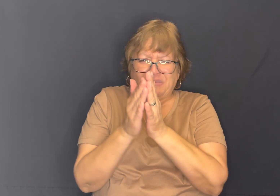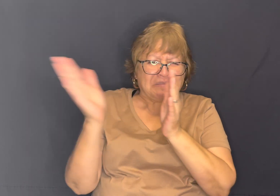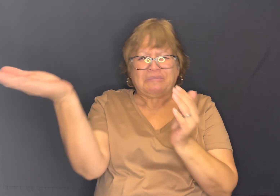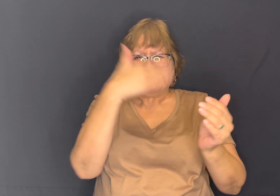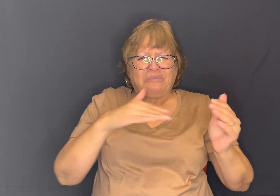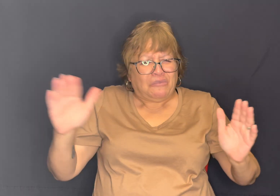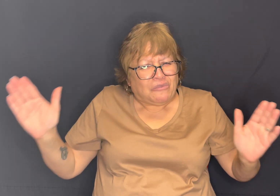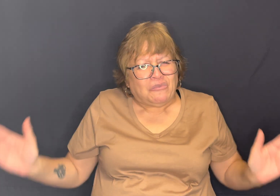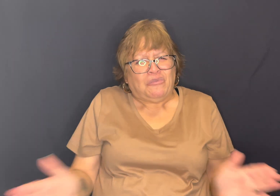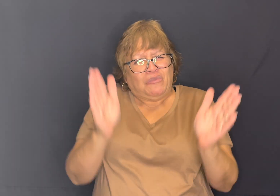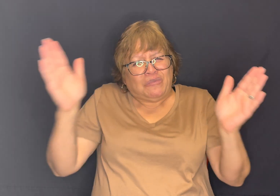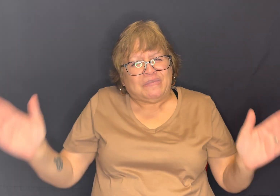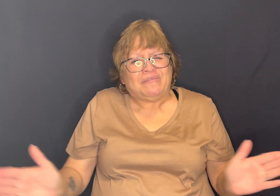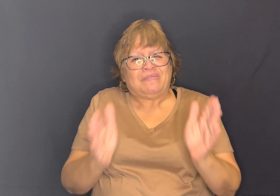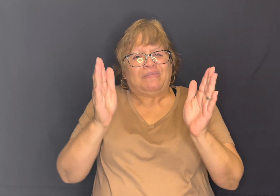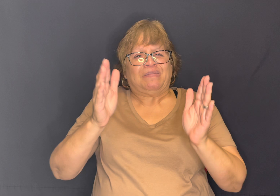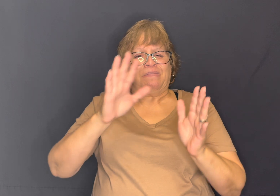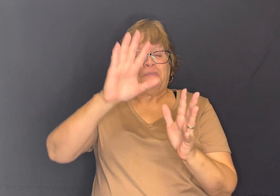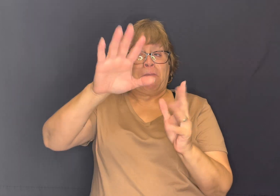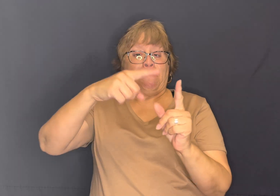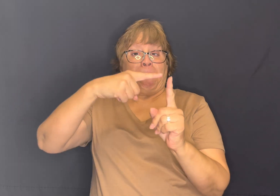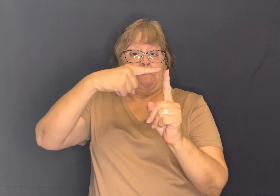Encourage. Come on, encourage each other.